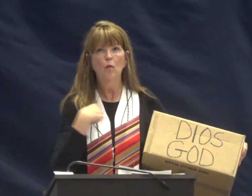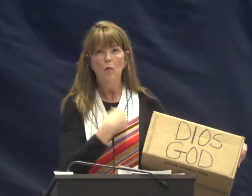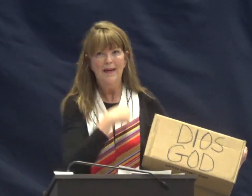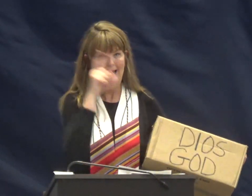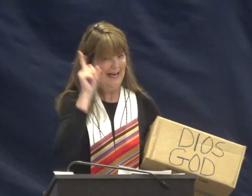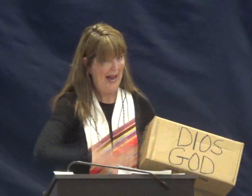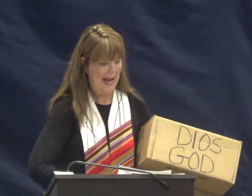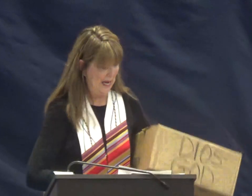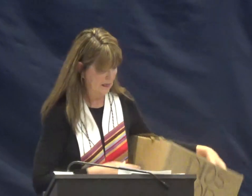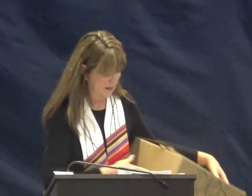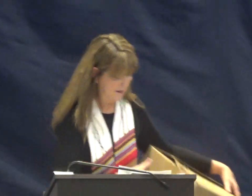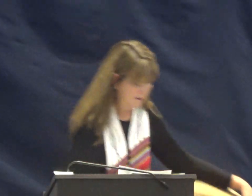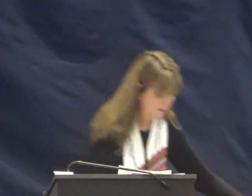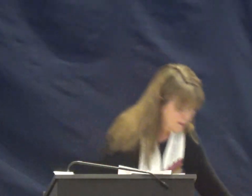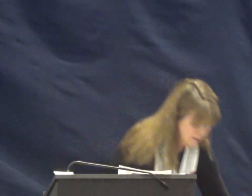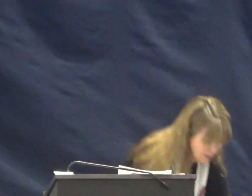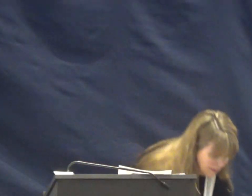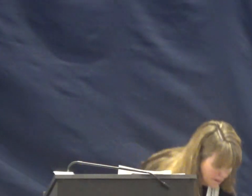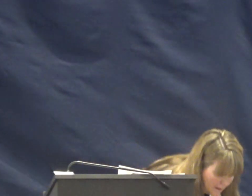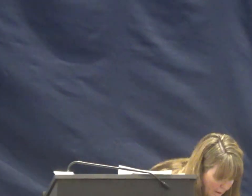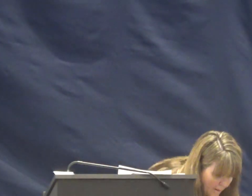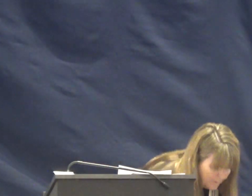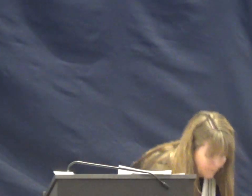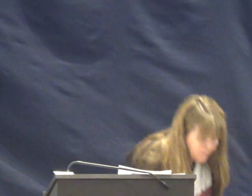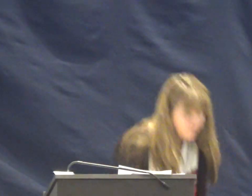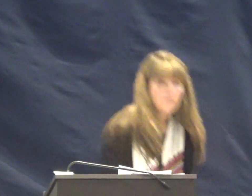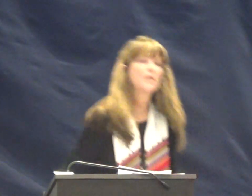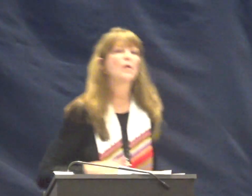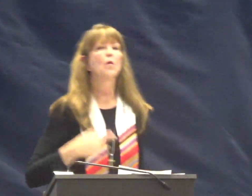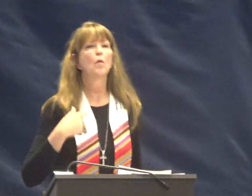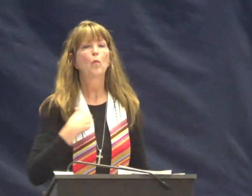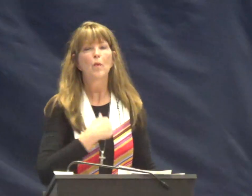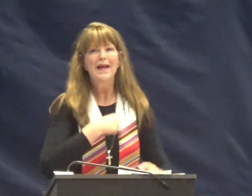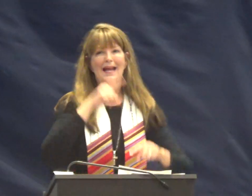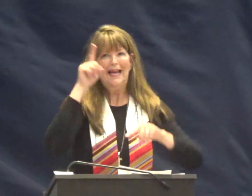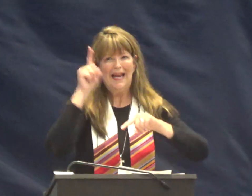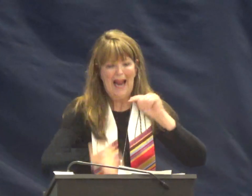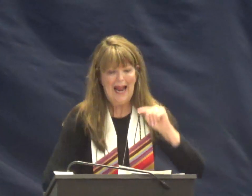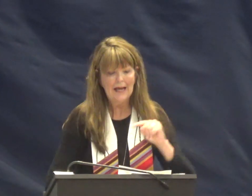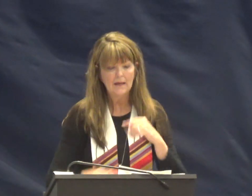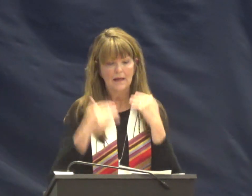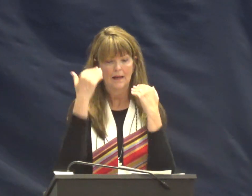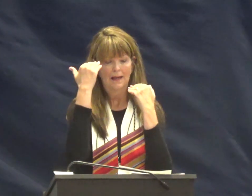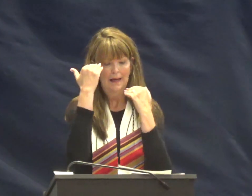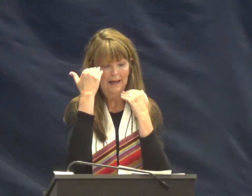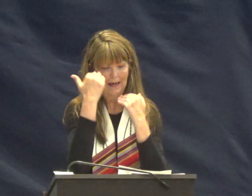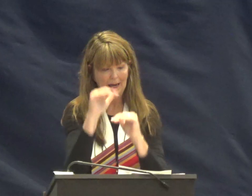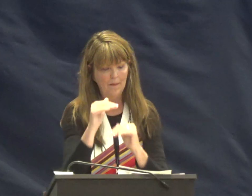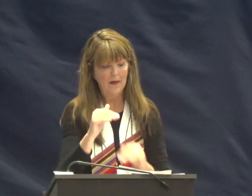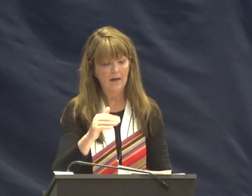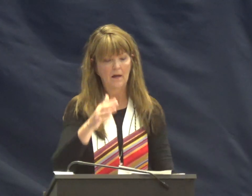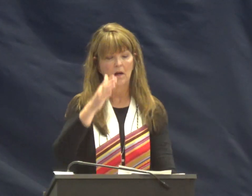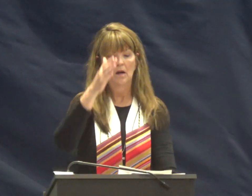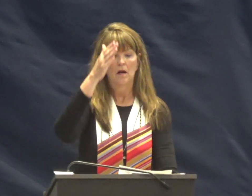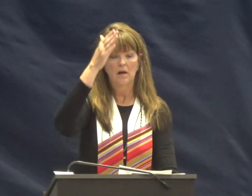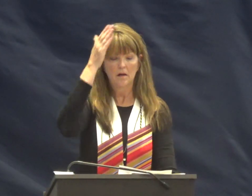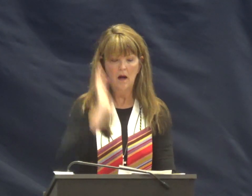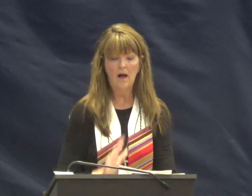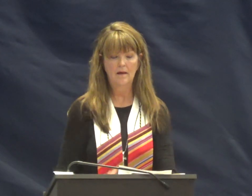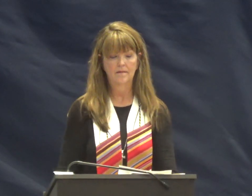box. But we cannot. We cannot limit